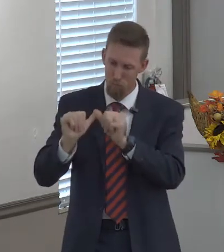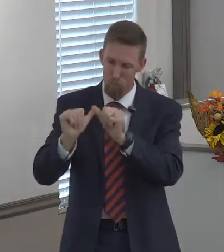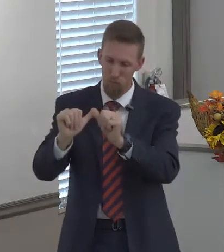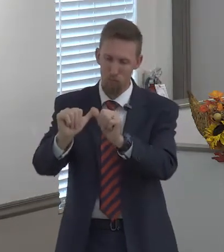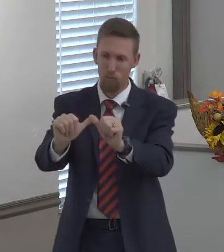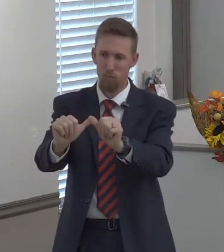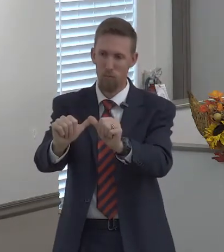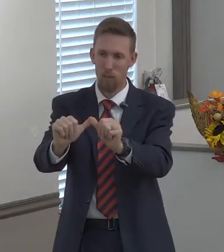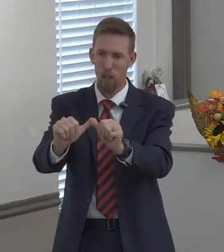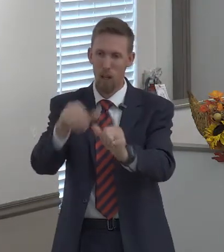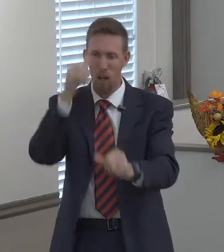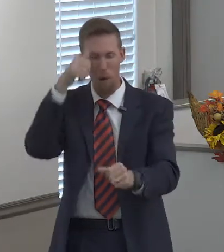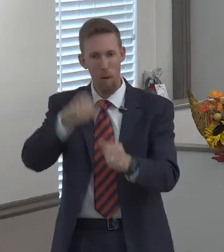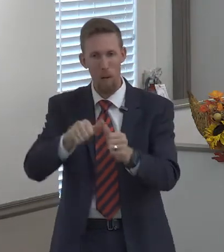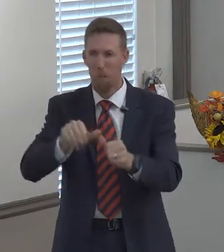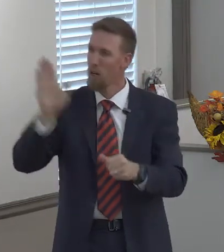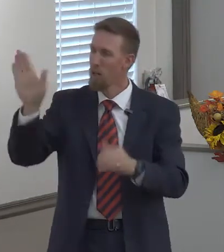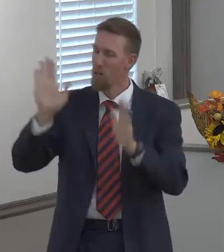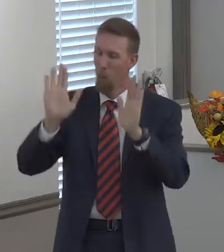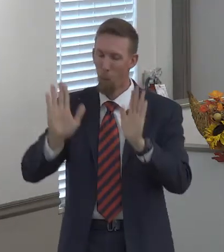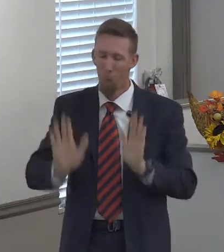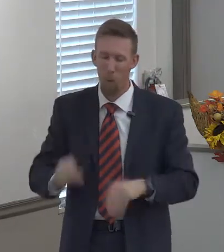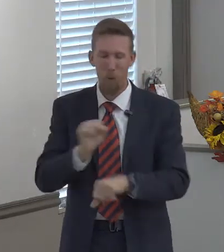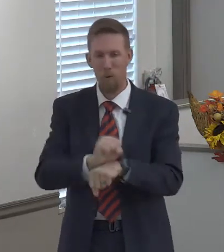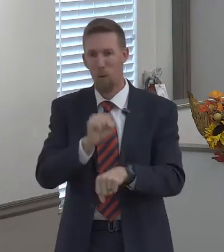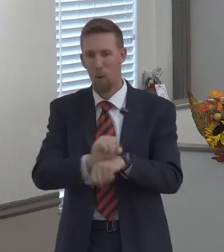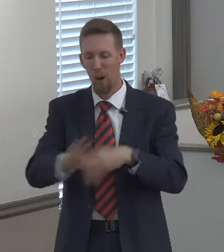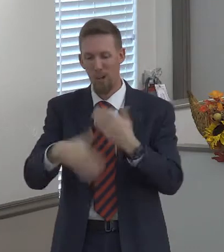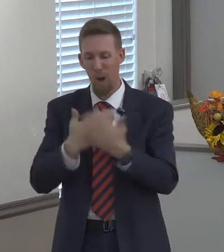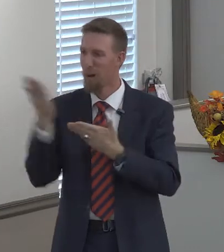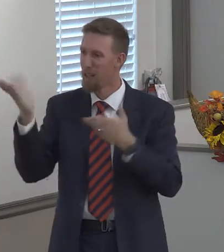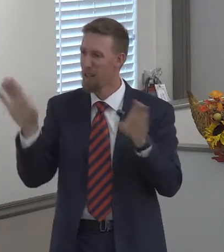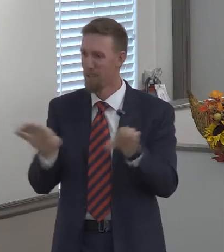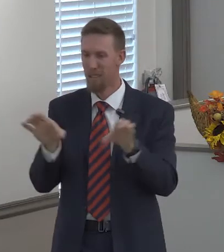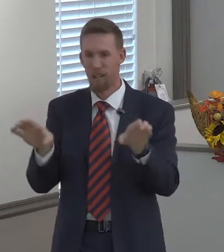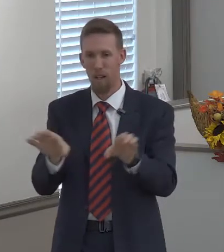it brief so that everybody can enjoy a testimony.